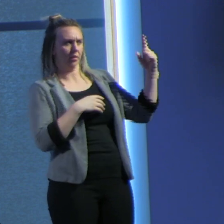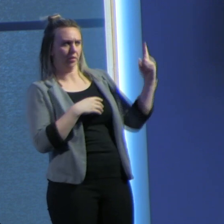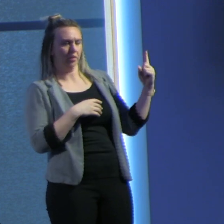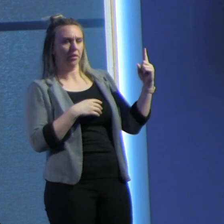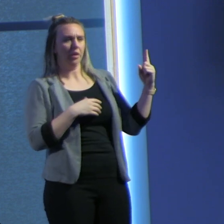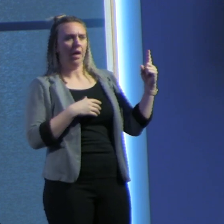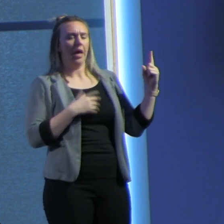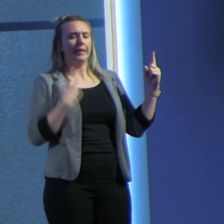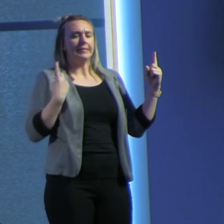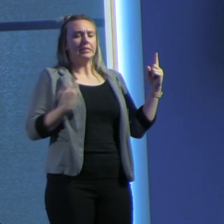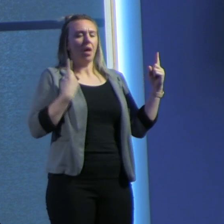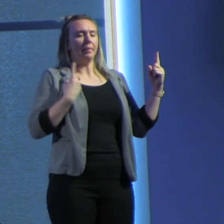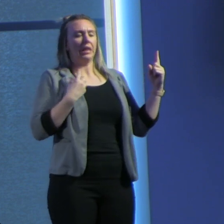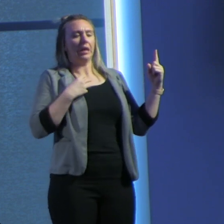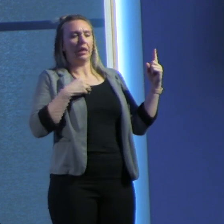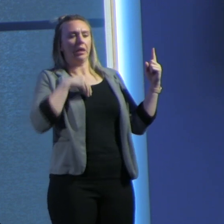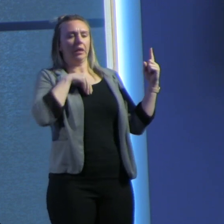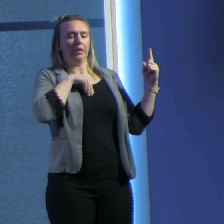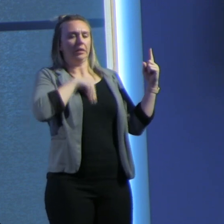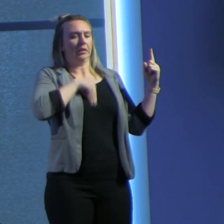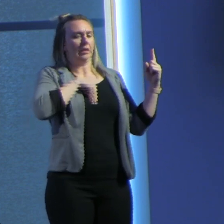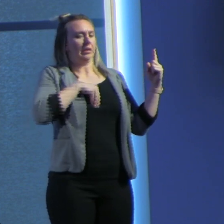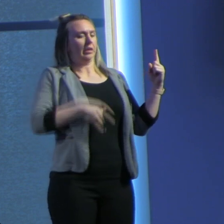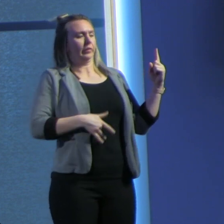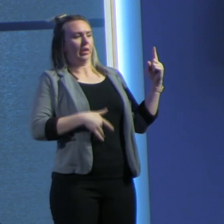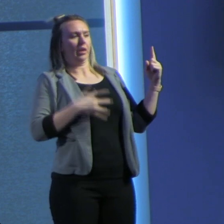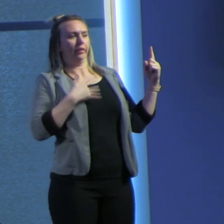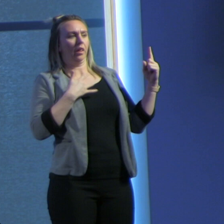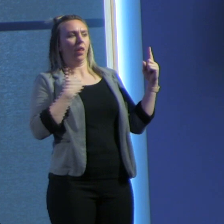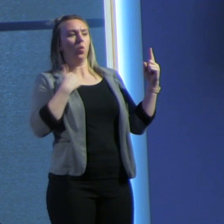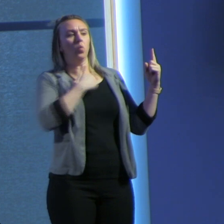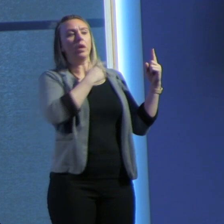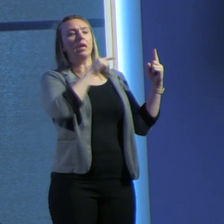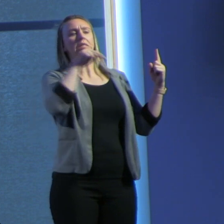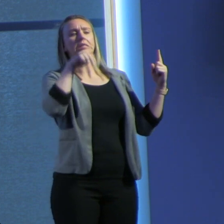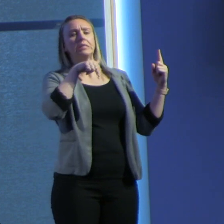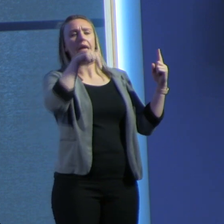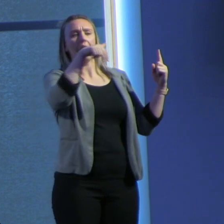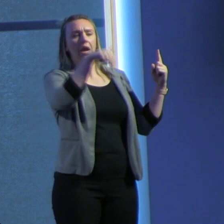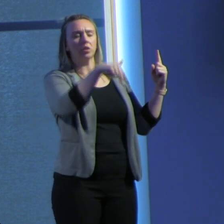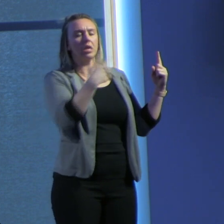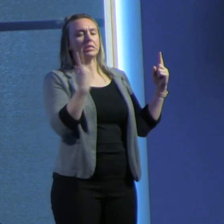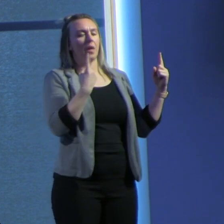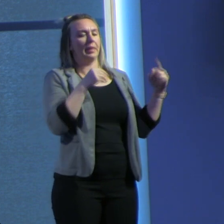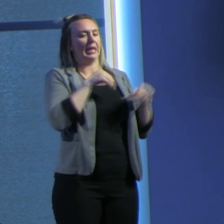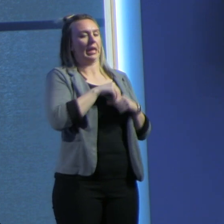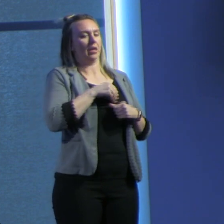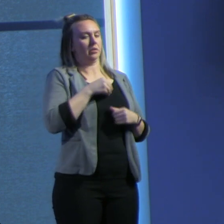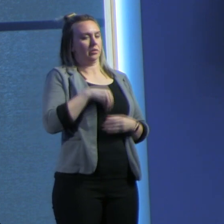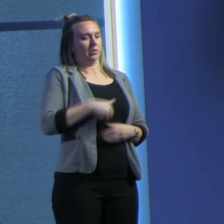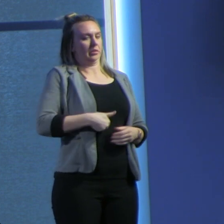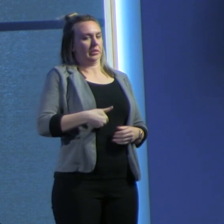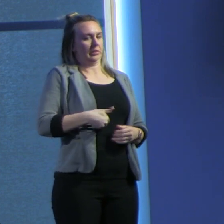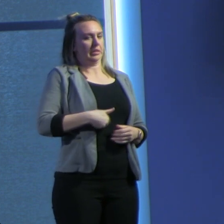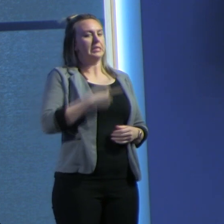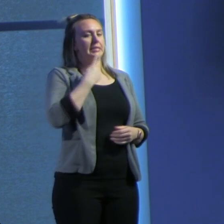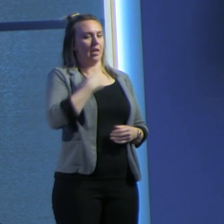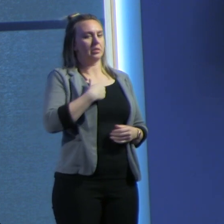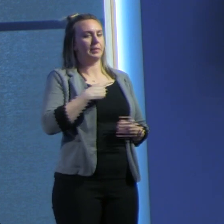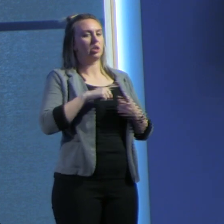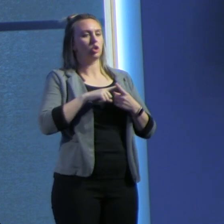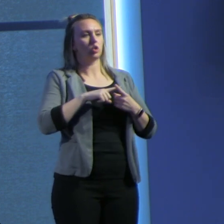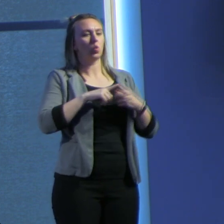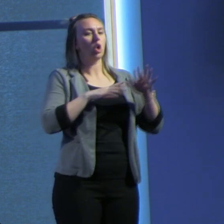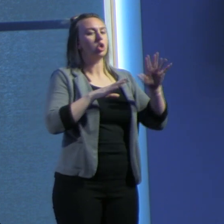something in me just like, as we go to turn down the stairs, something in me tells me to turn and look